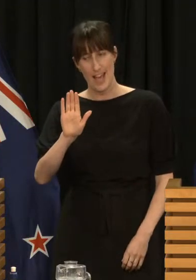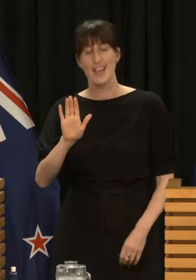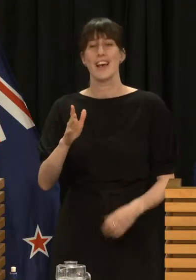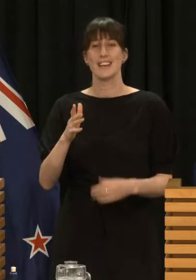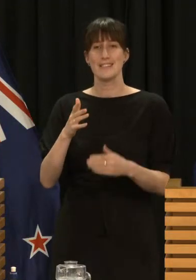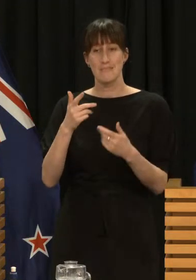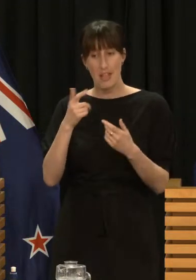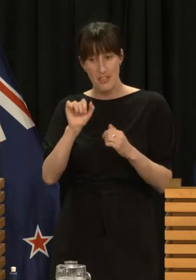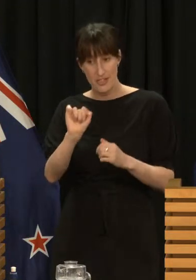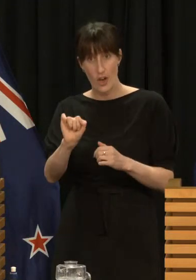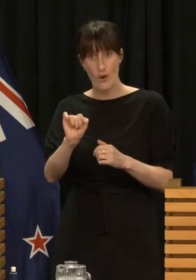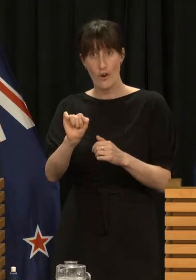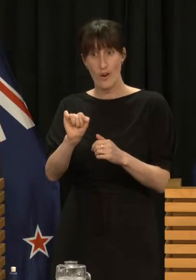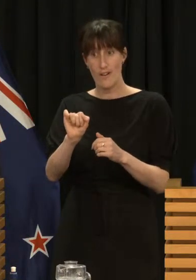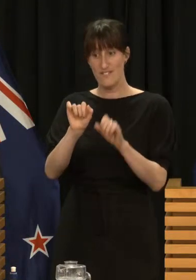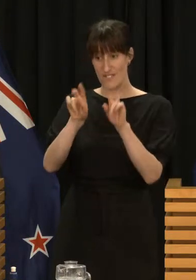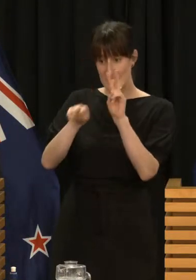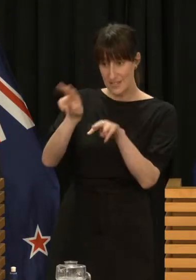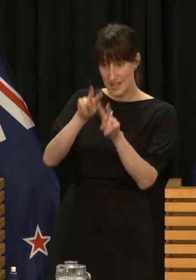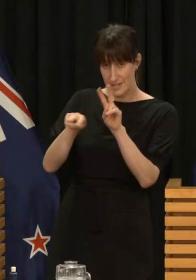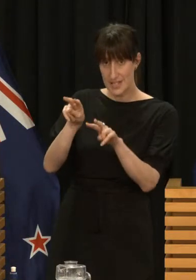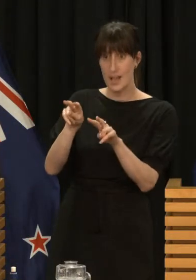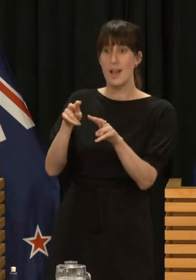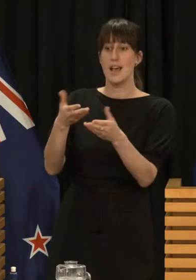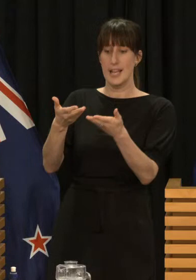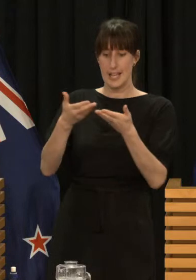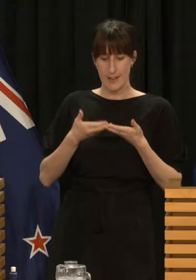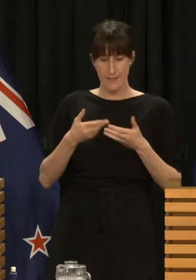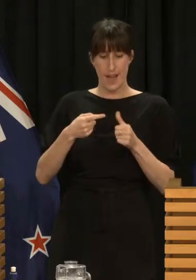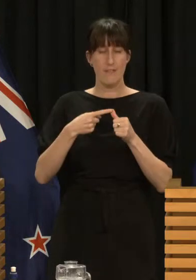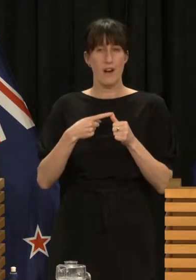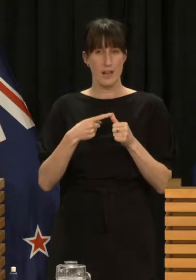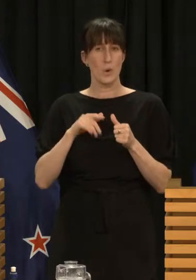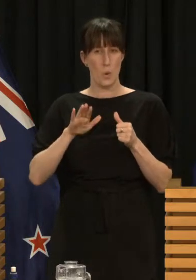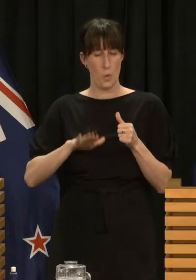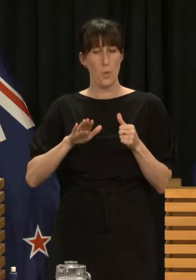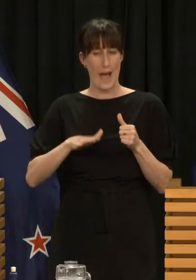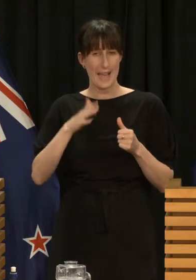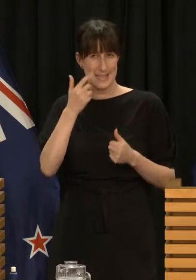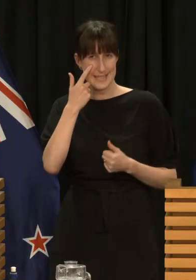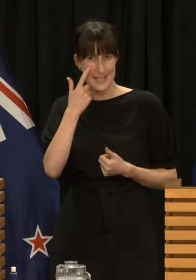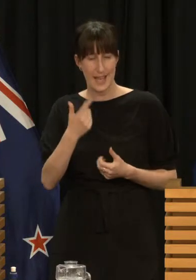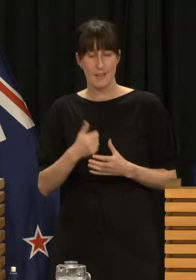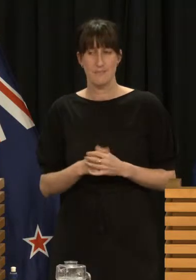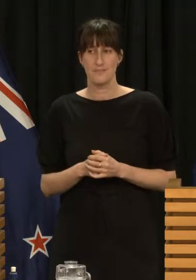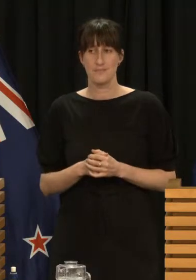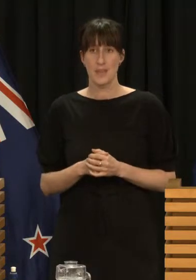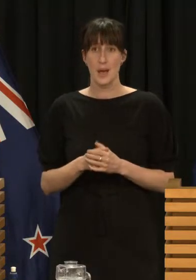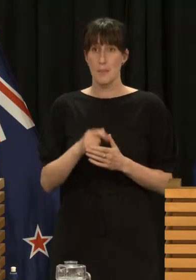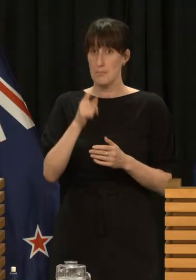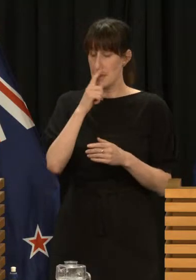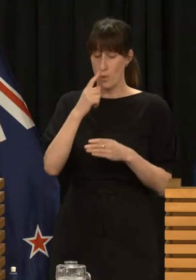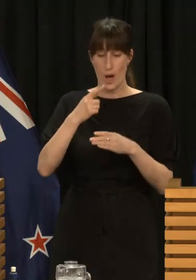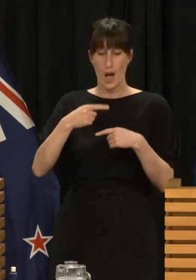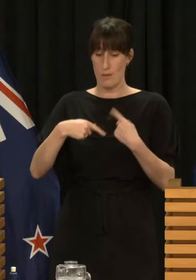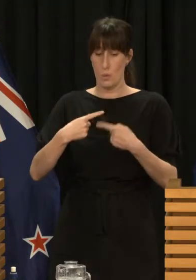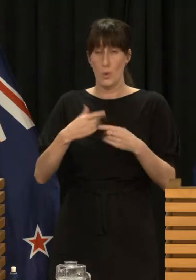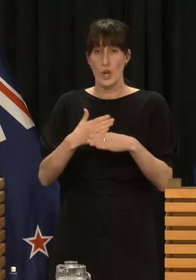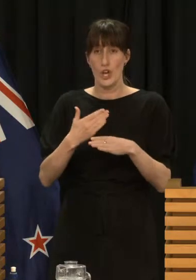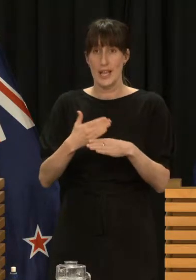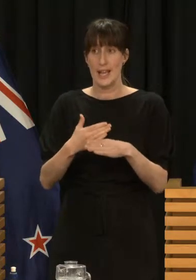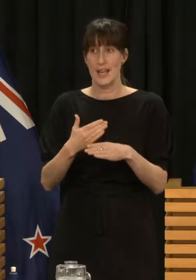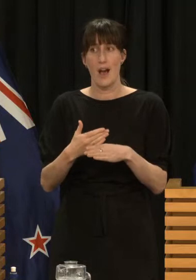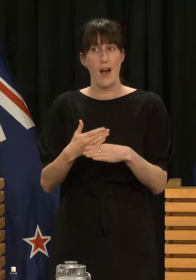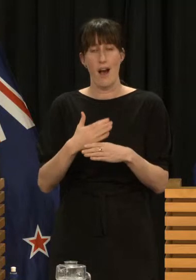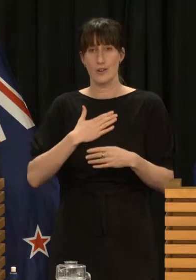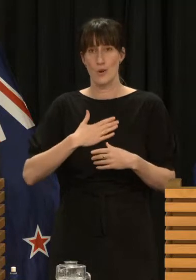see what their advice is. Obviously, we've got people working on that here at the moment. They've got people working on it. We need to just go through that process. I'm always loath with